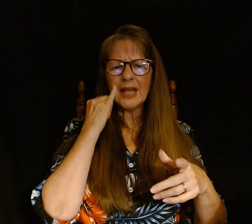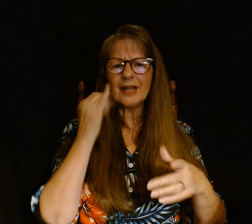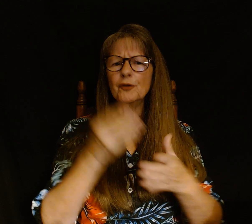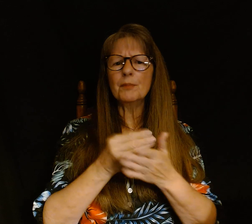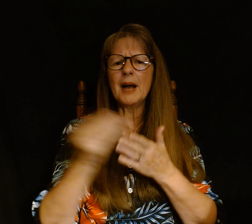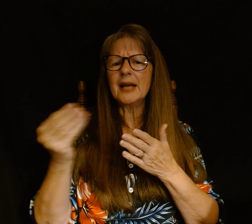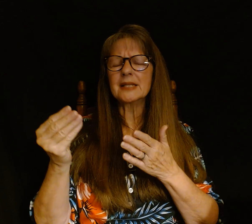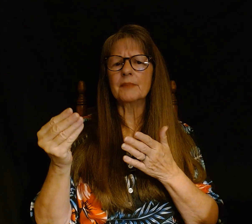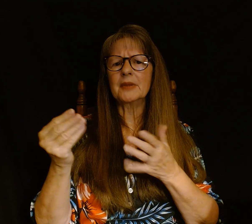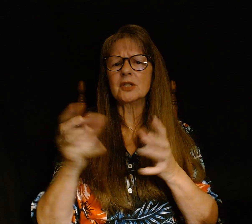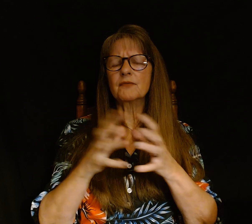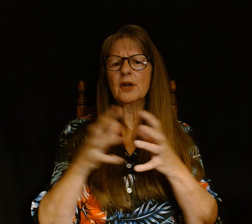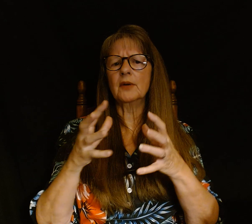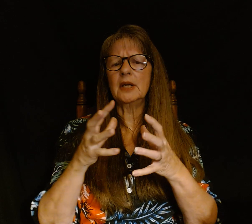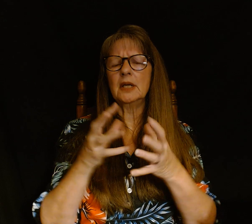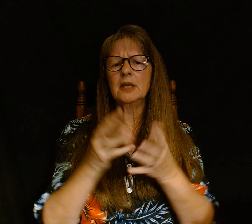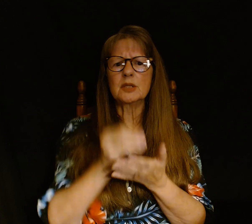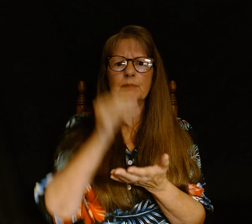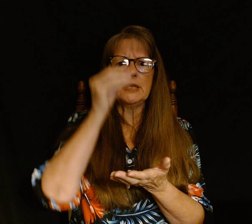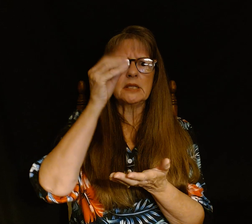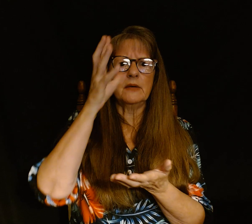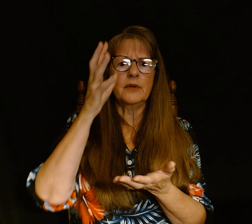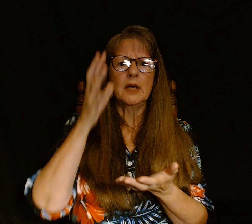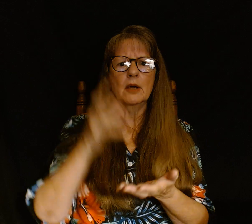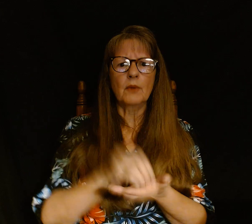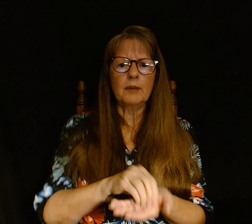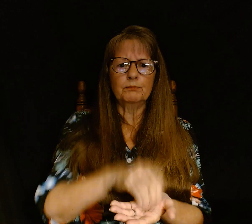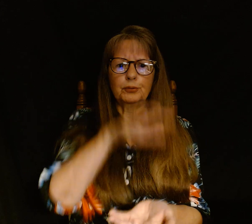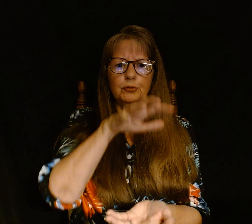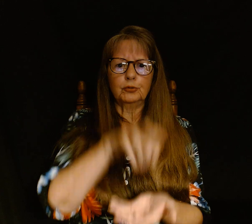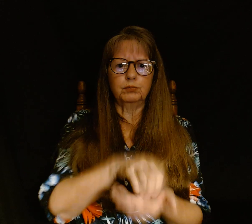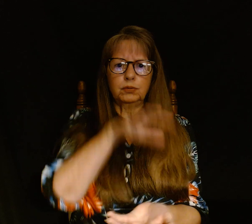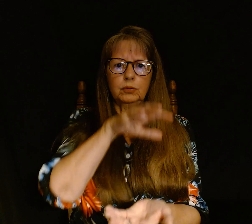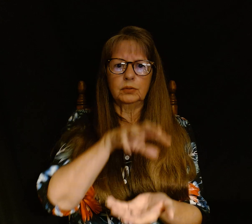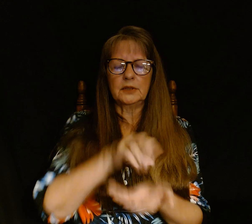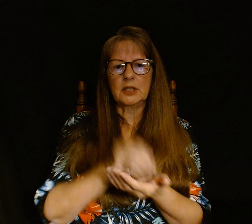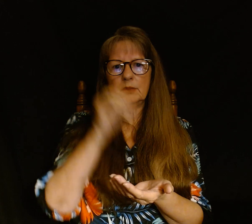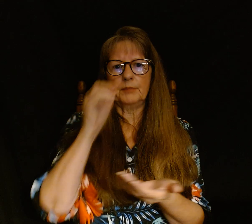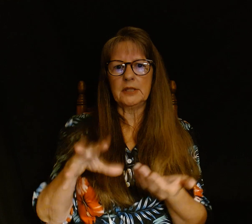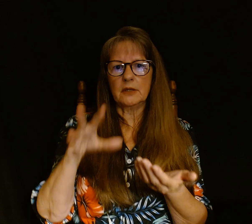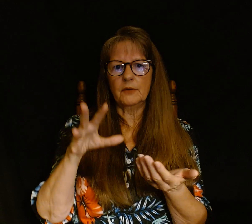if you're buying something that's very expensive, right? It's expensive.